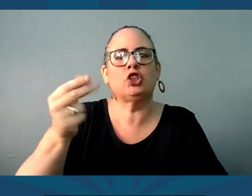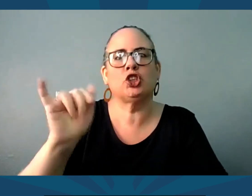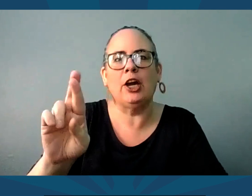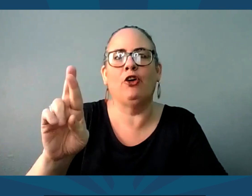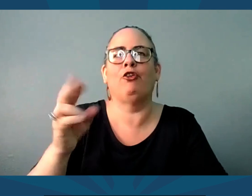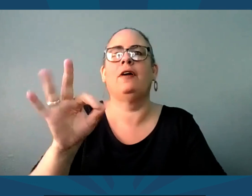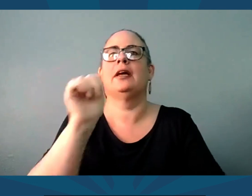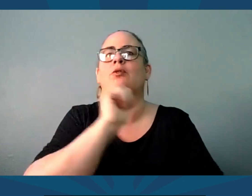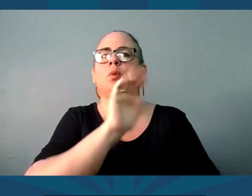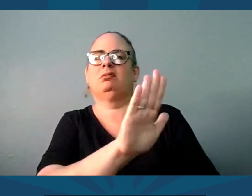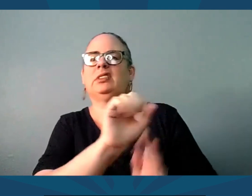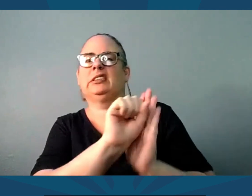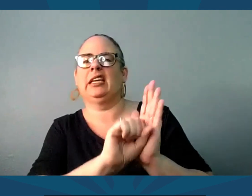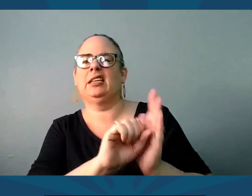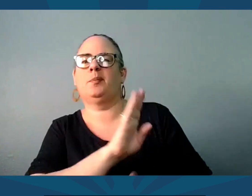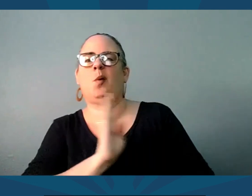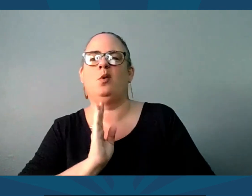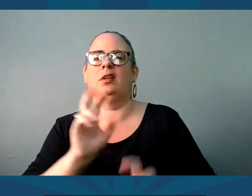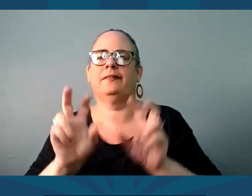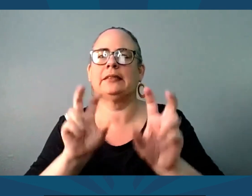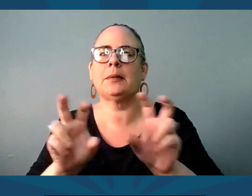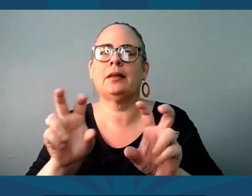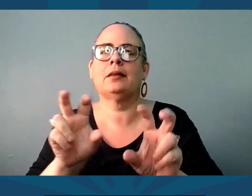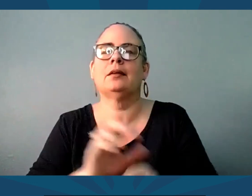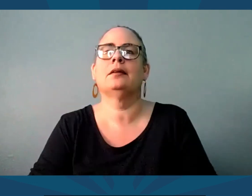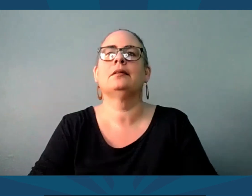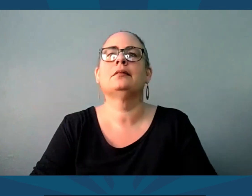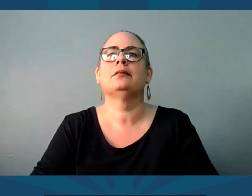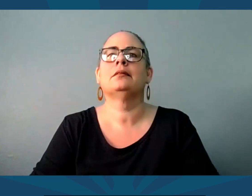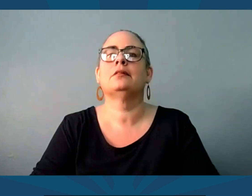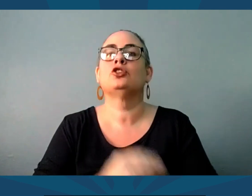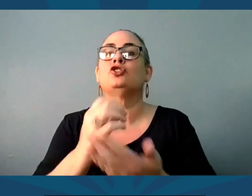of Arizona's State Board of Investment.